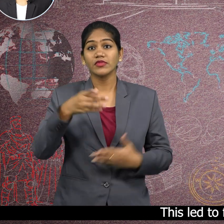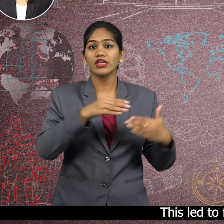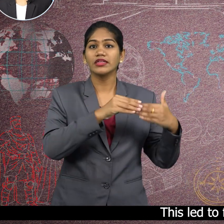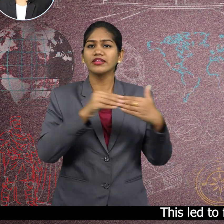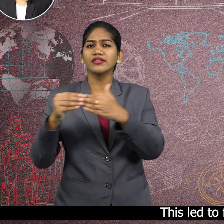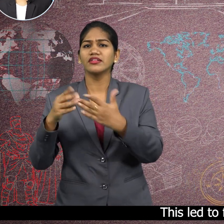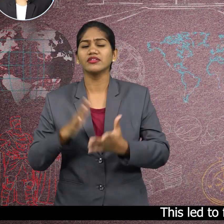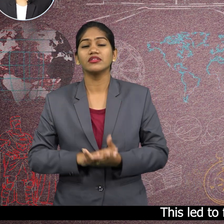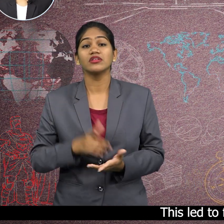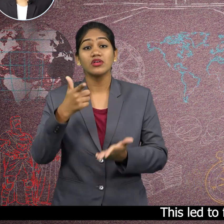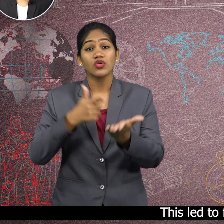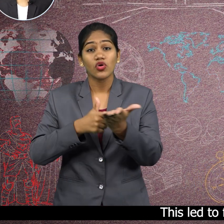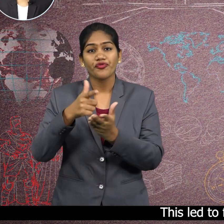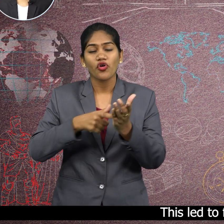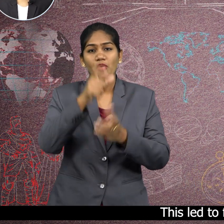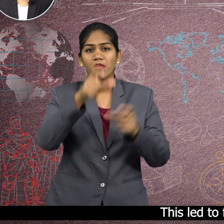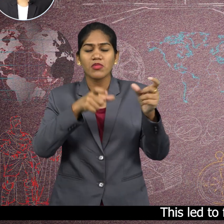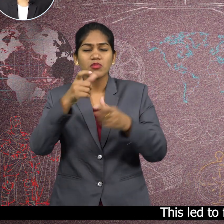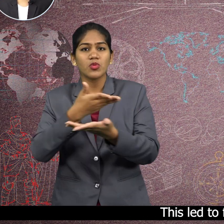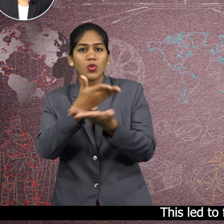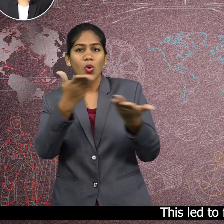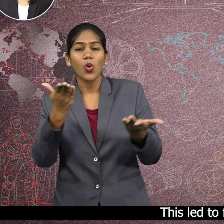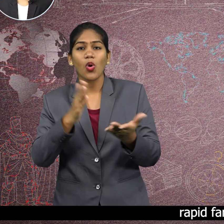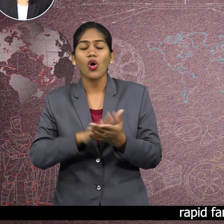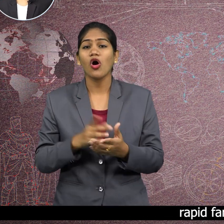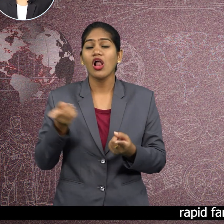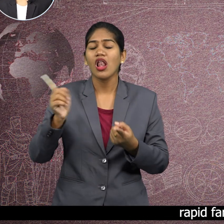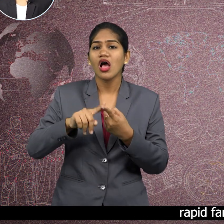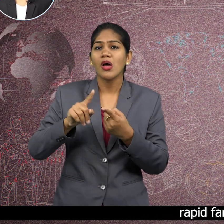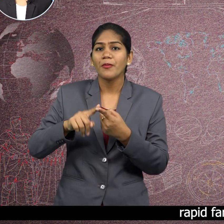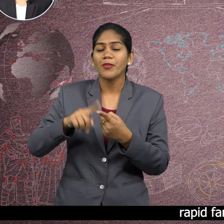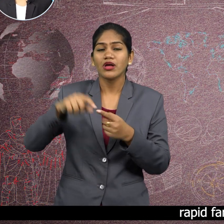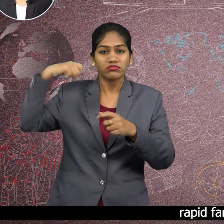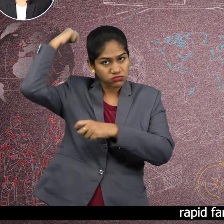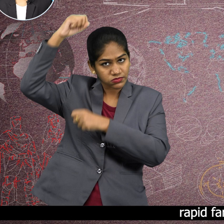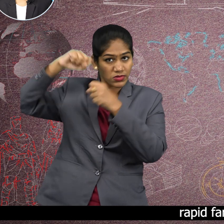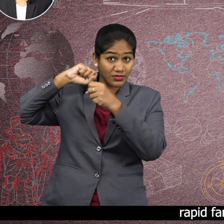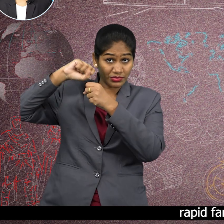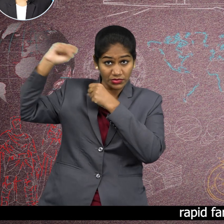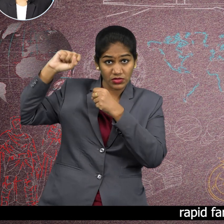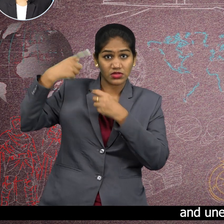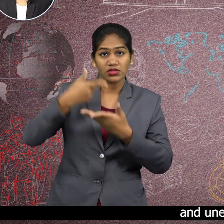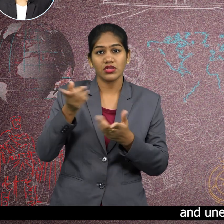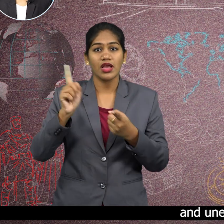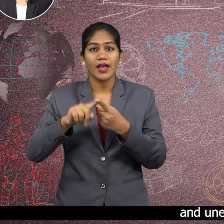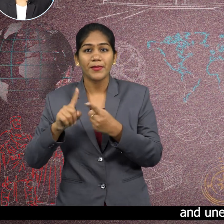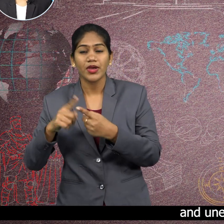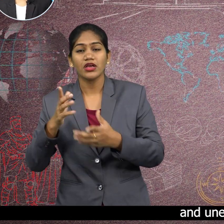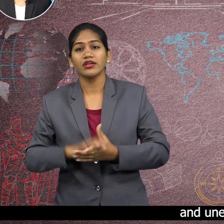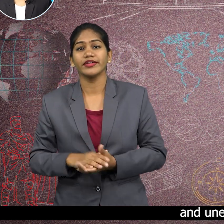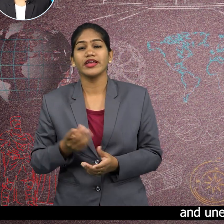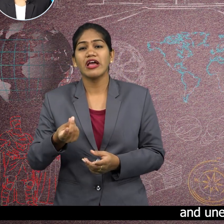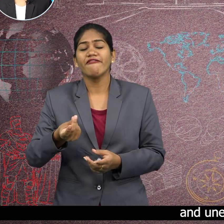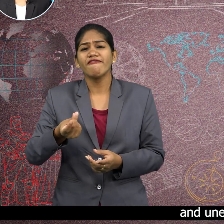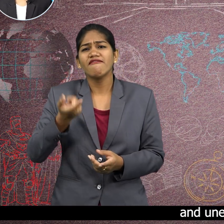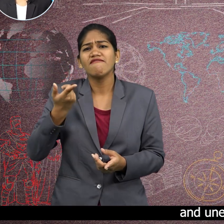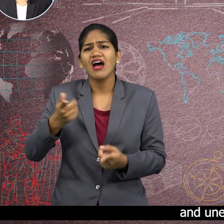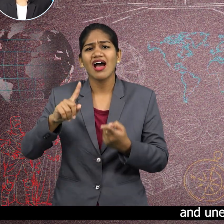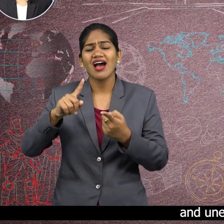This led to farmer suicides, rapid farmland sales, and